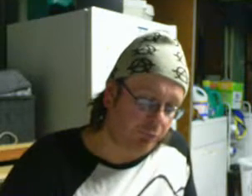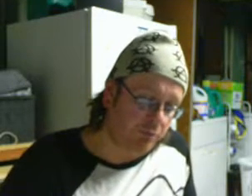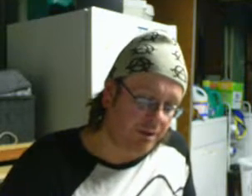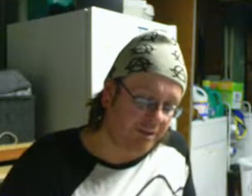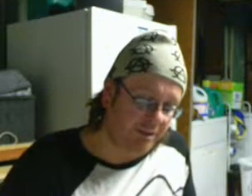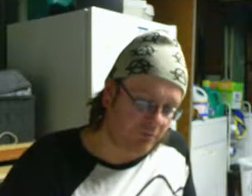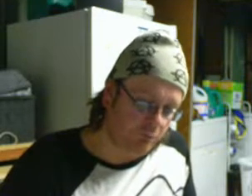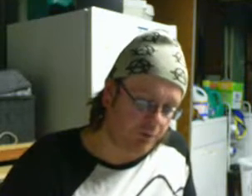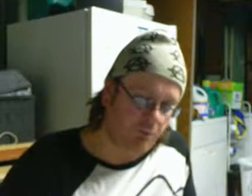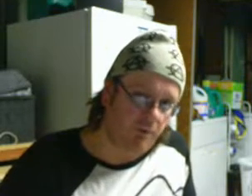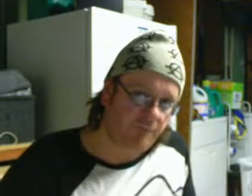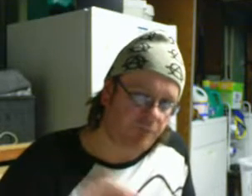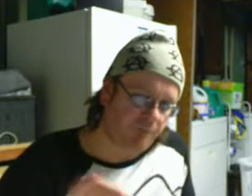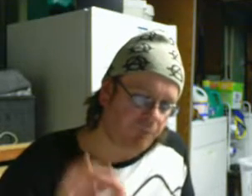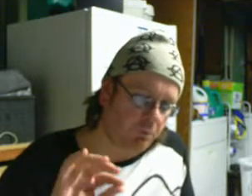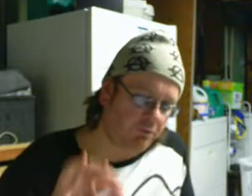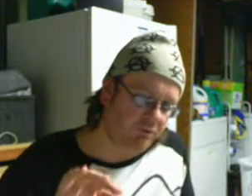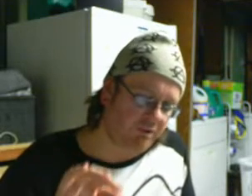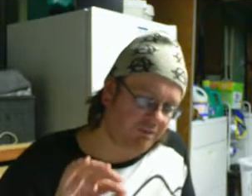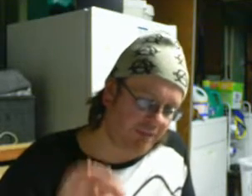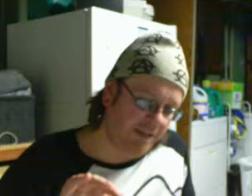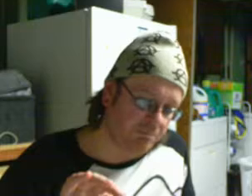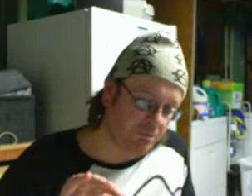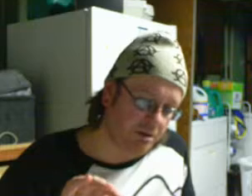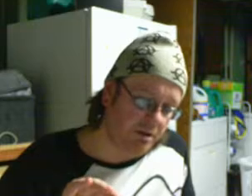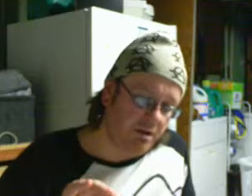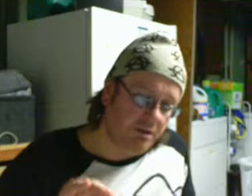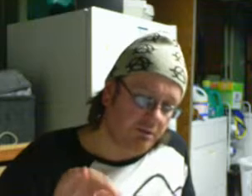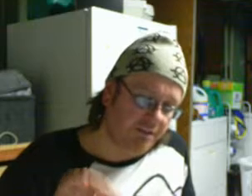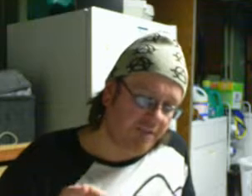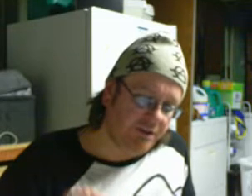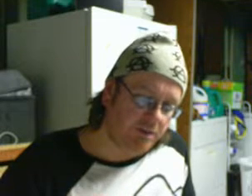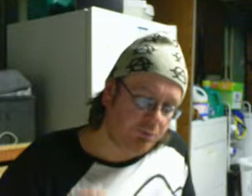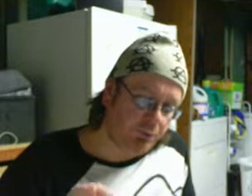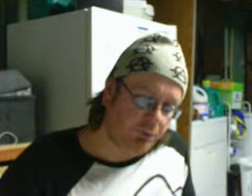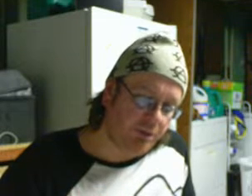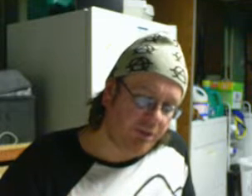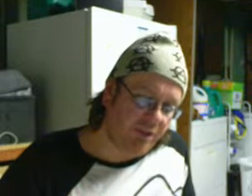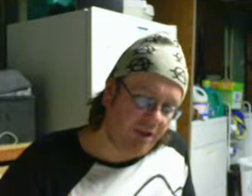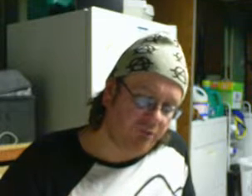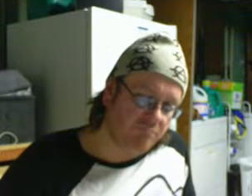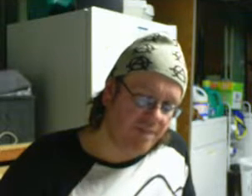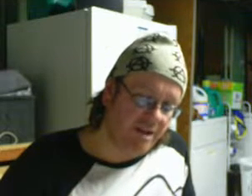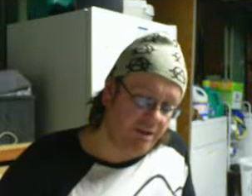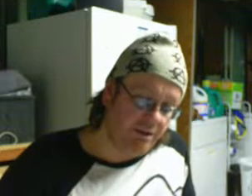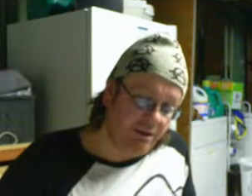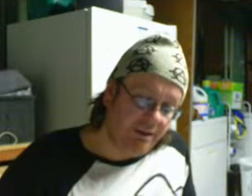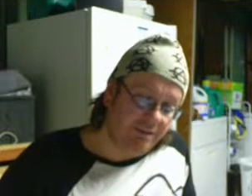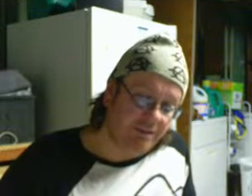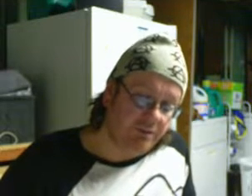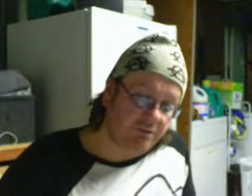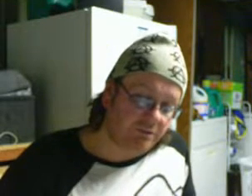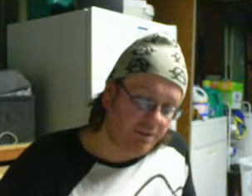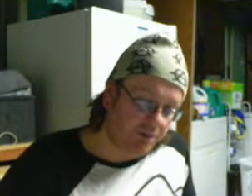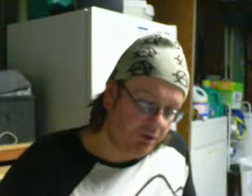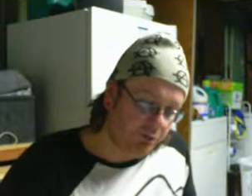throughout Israel for forced labor. The levy numbered 30,000 men. He sent these to Lebanon in